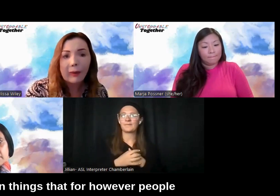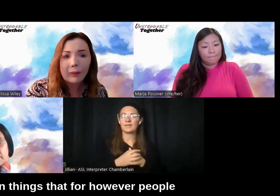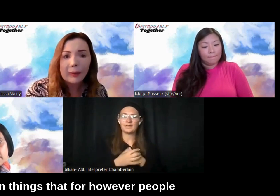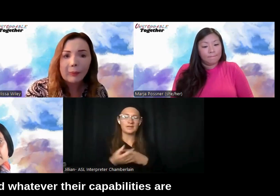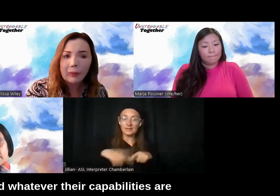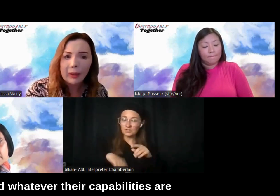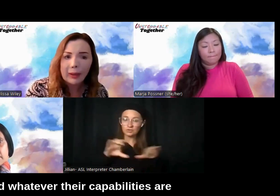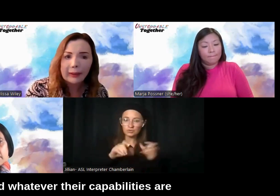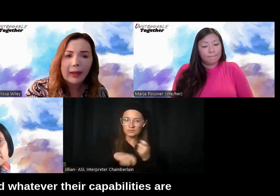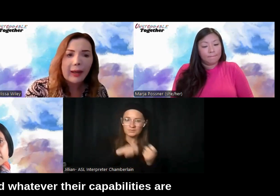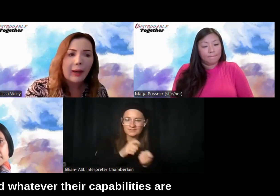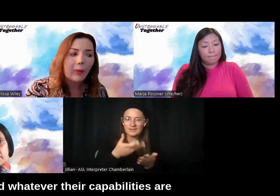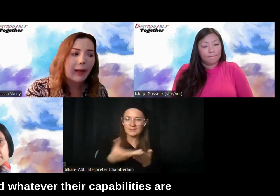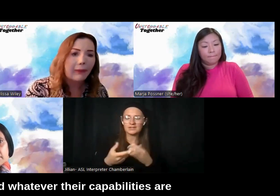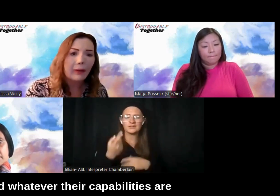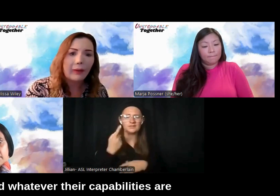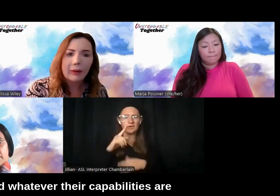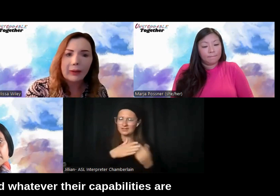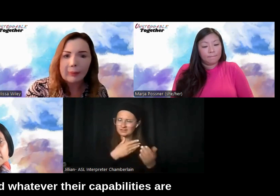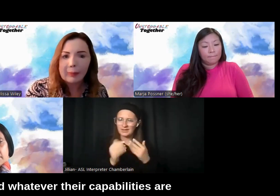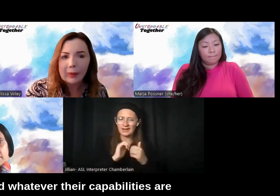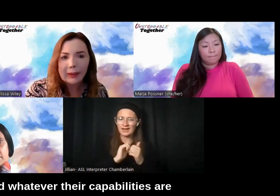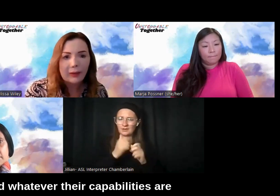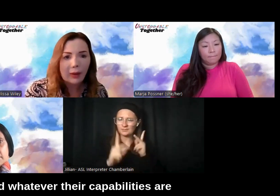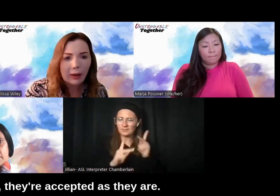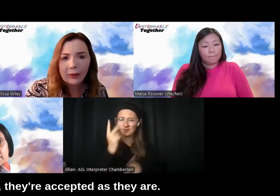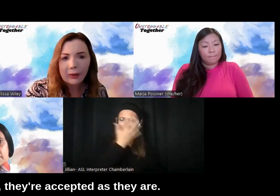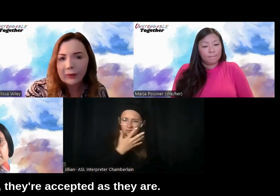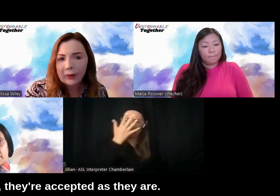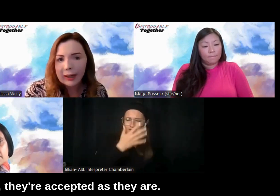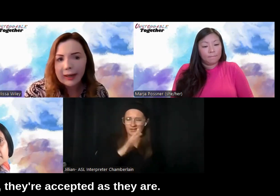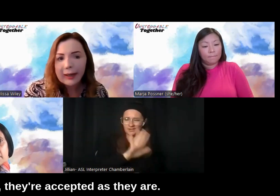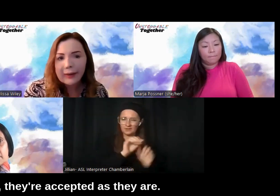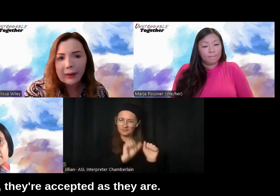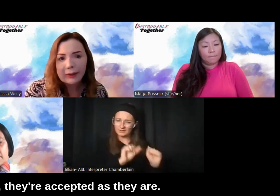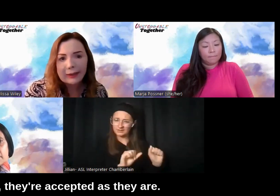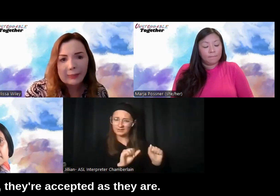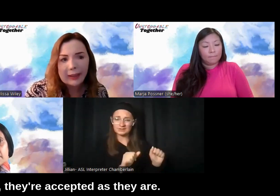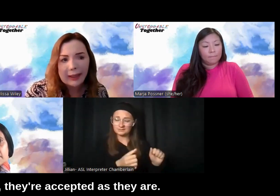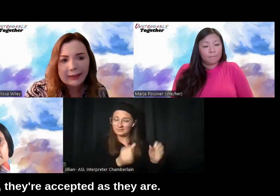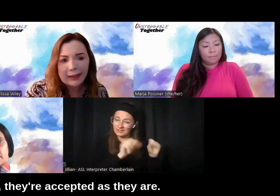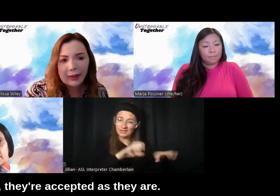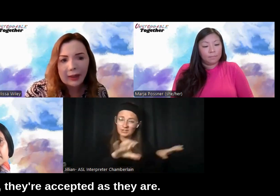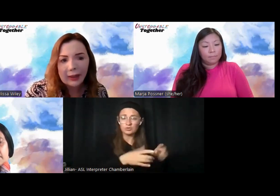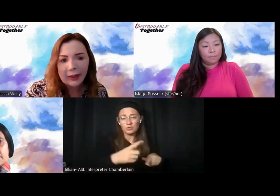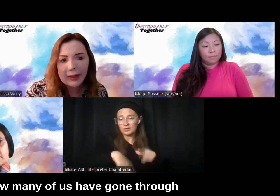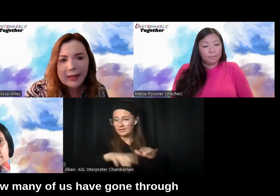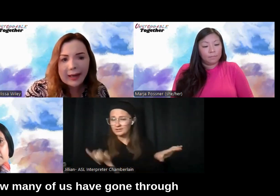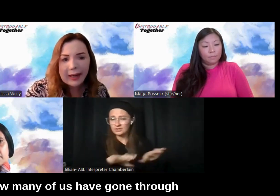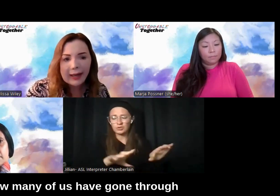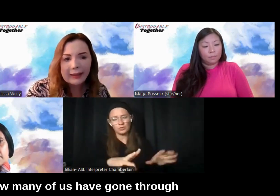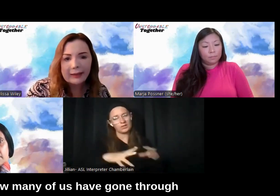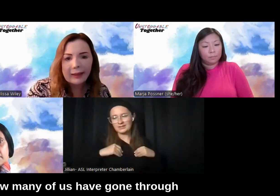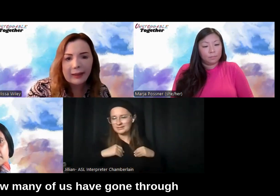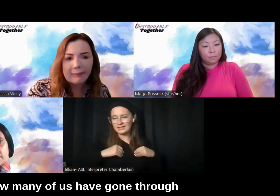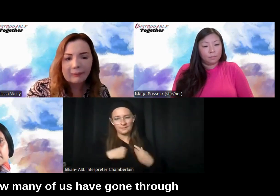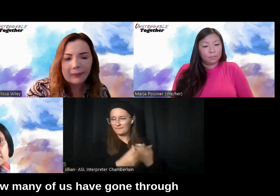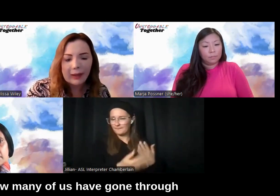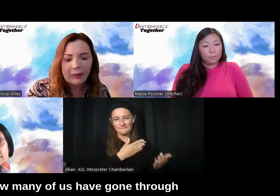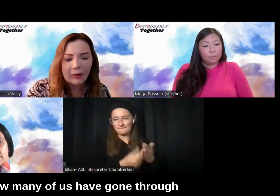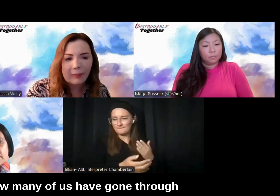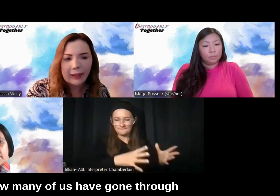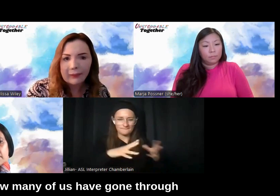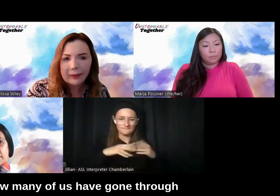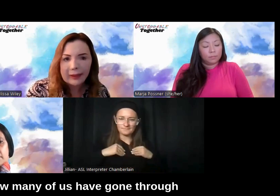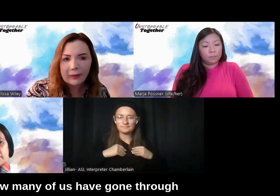for however people look and whatever their capabilities are or are not, they're accepted as they are. And